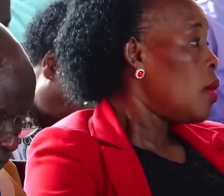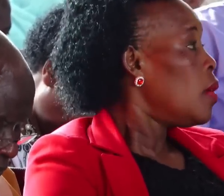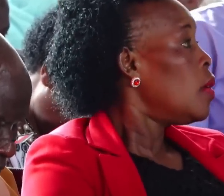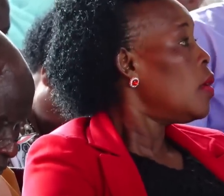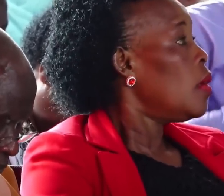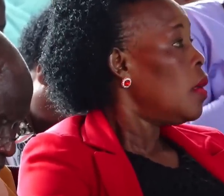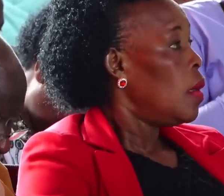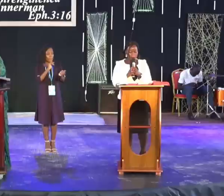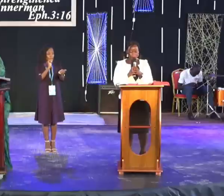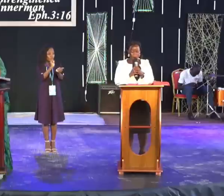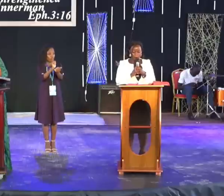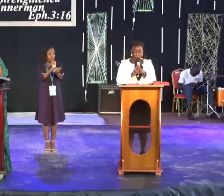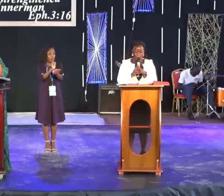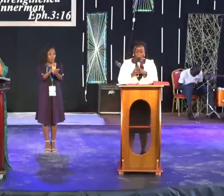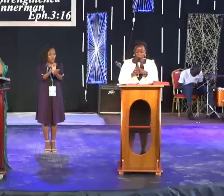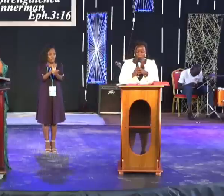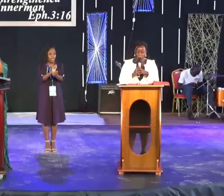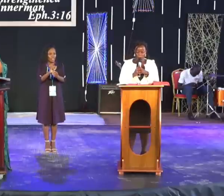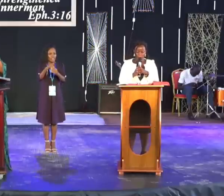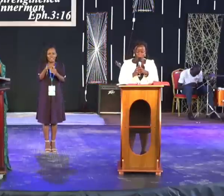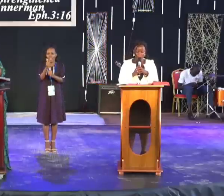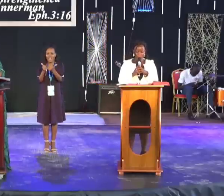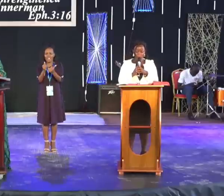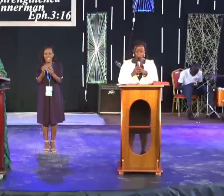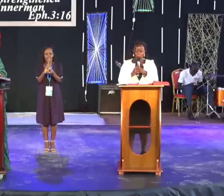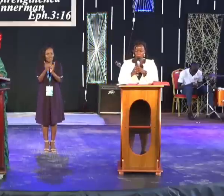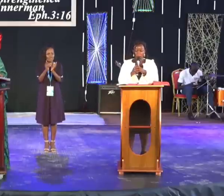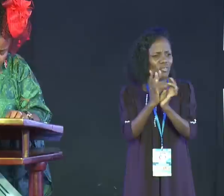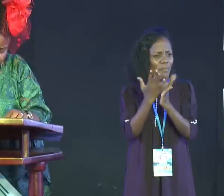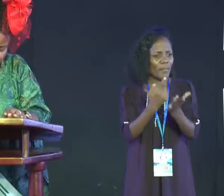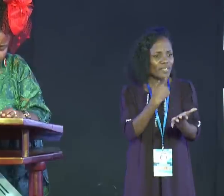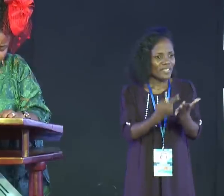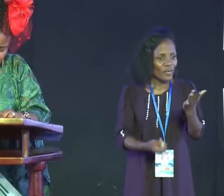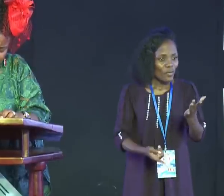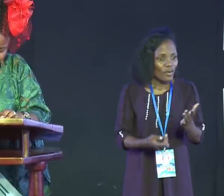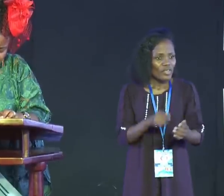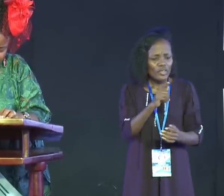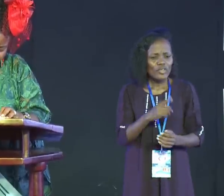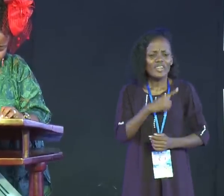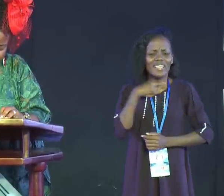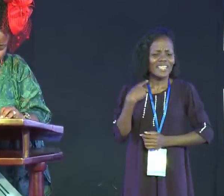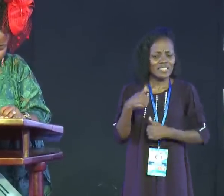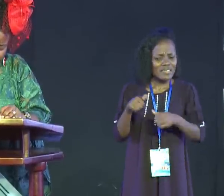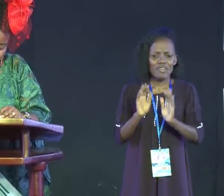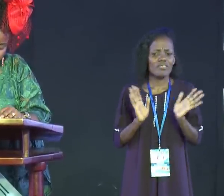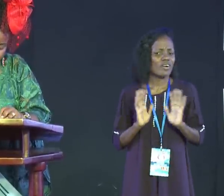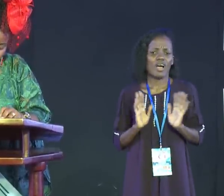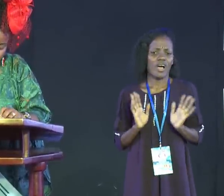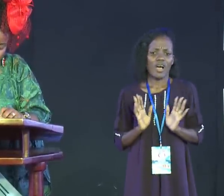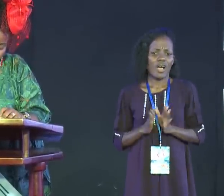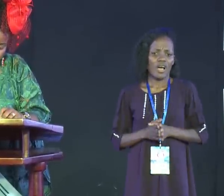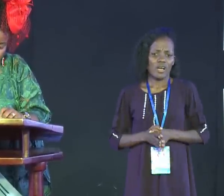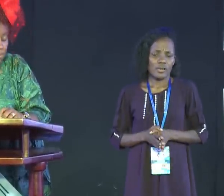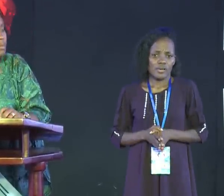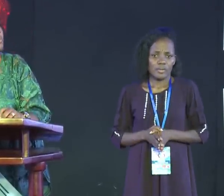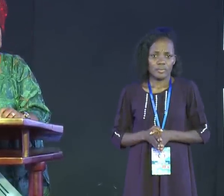Paulo, other version said, "Don't kill yourself." Waliwo version ezimu ezigamba nga Paulo agamba